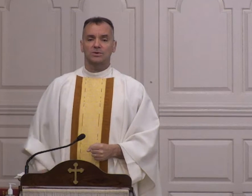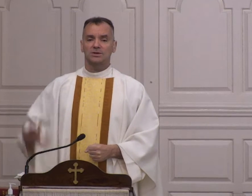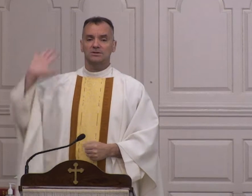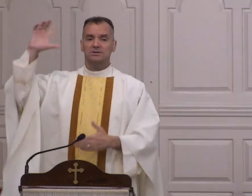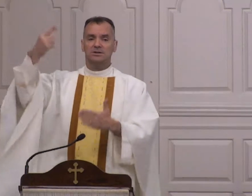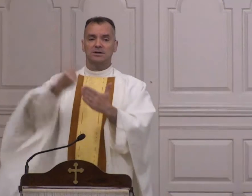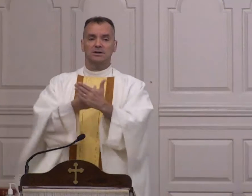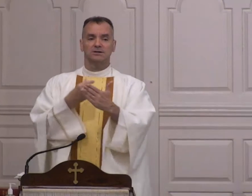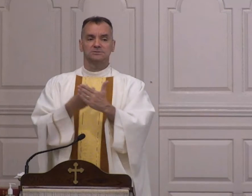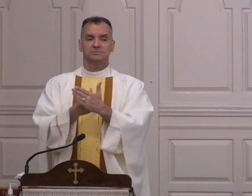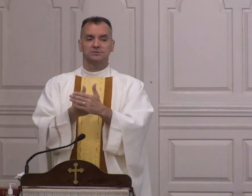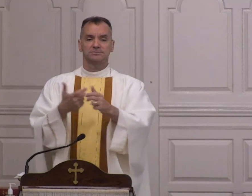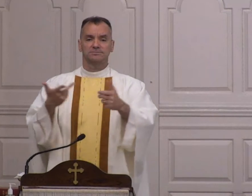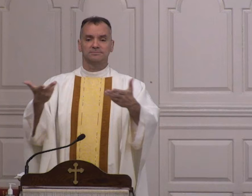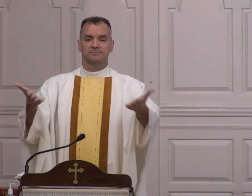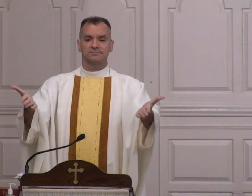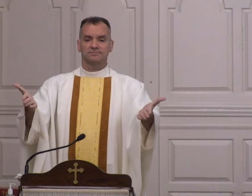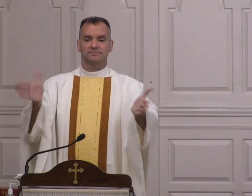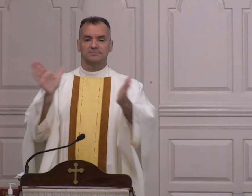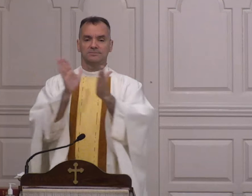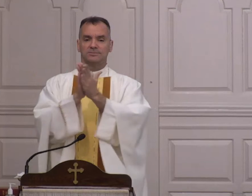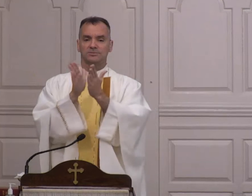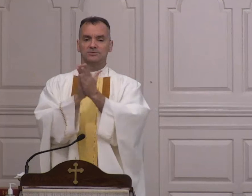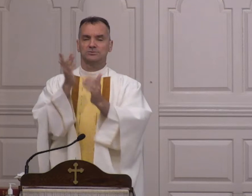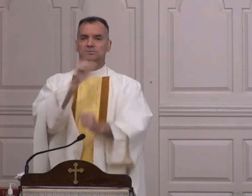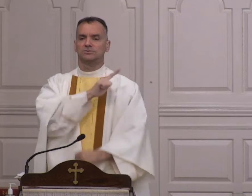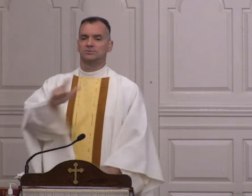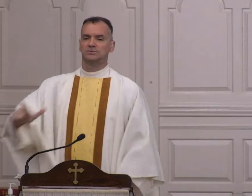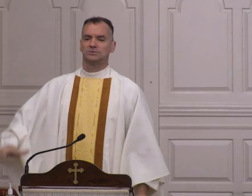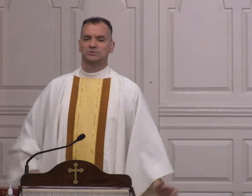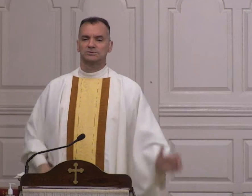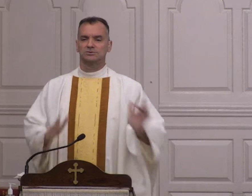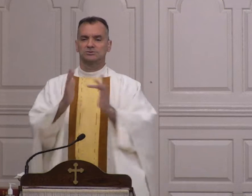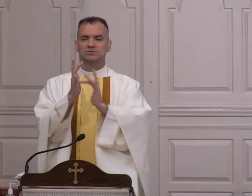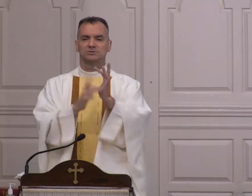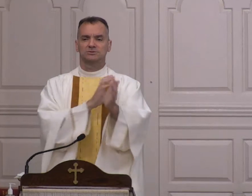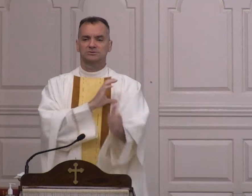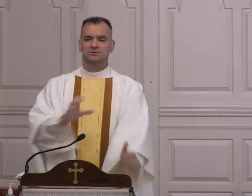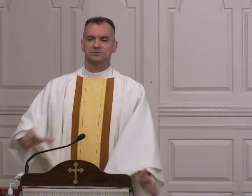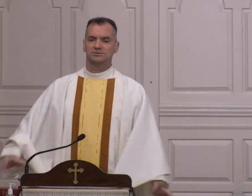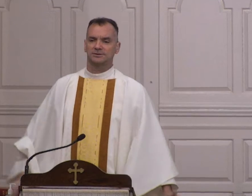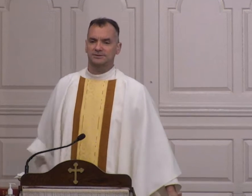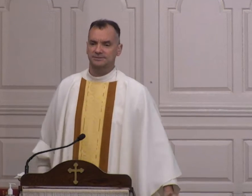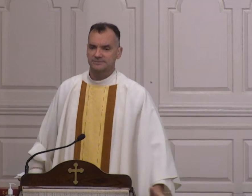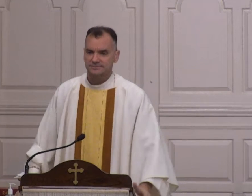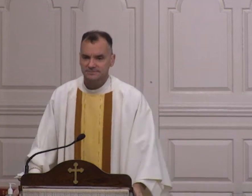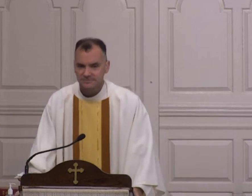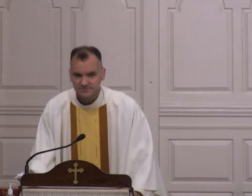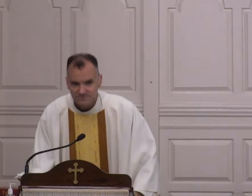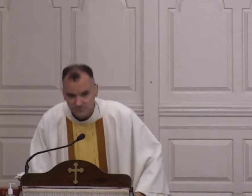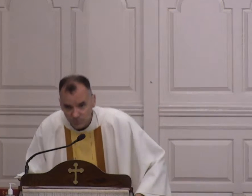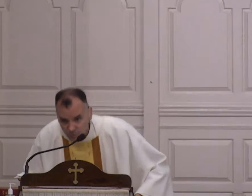The Gospel of the Lord. Praise to you, Lord Jesus Christ.